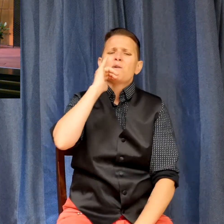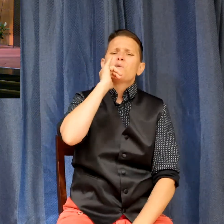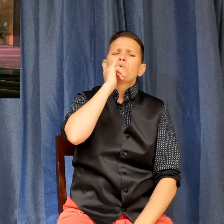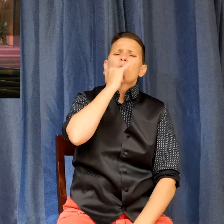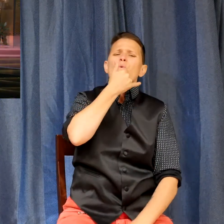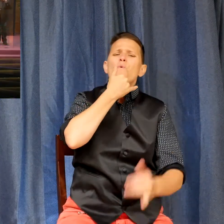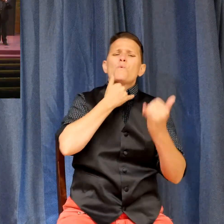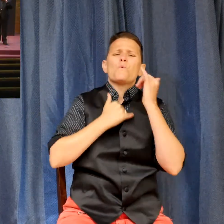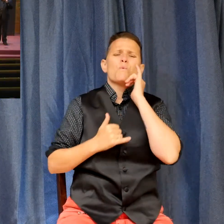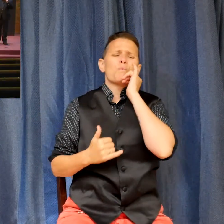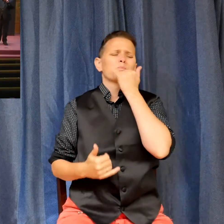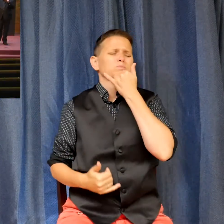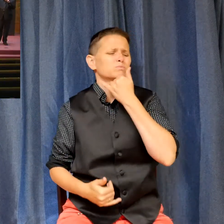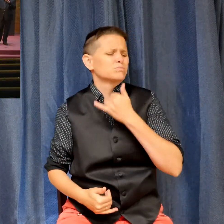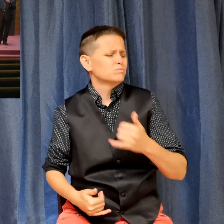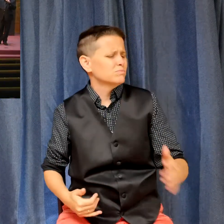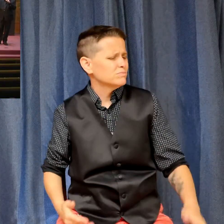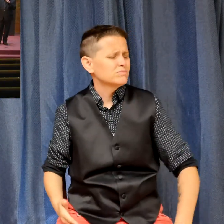done,